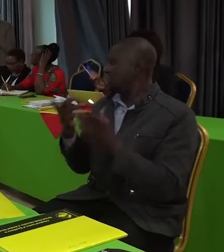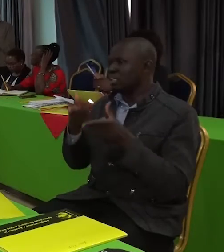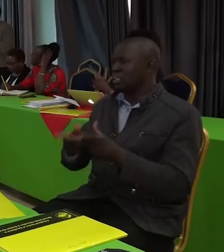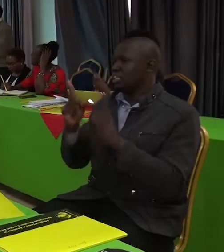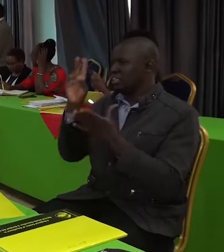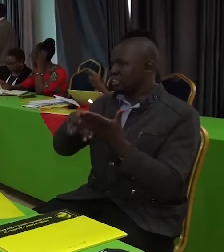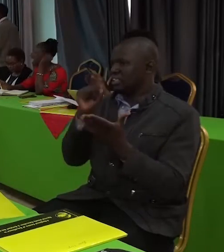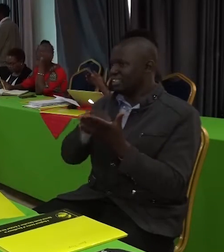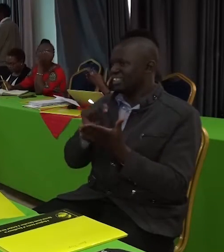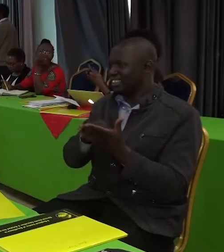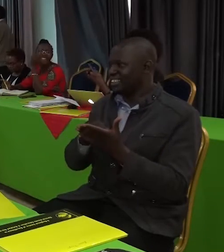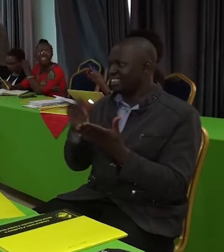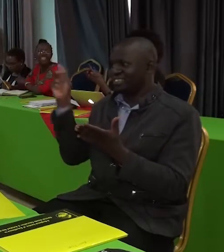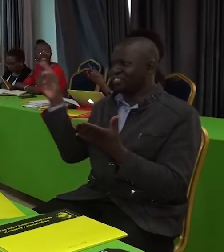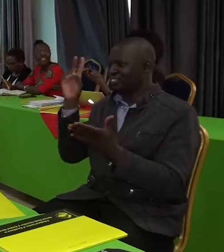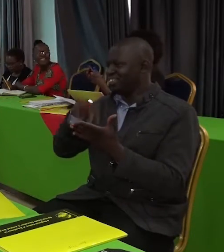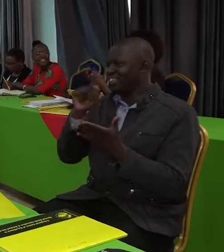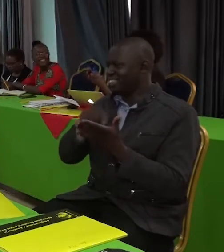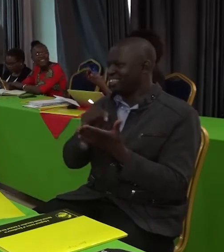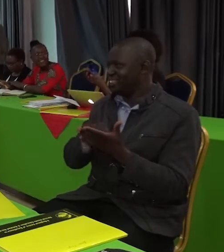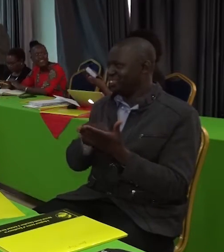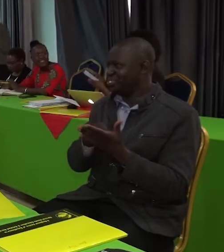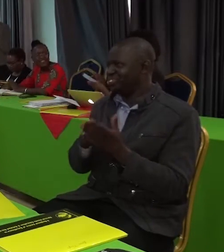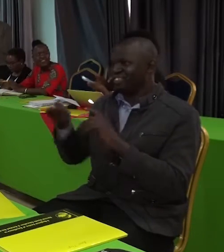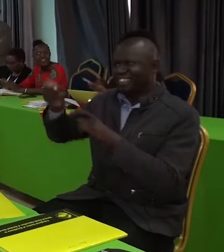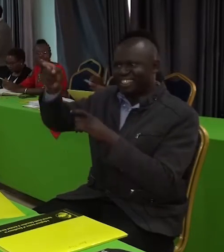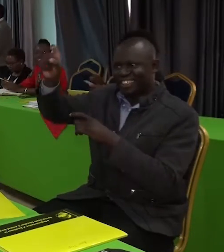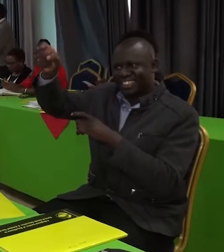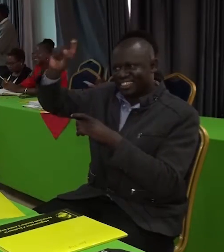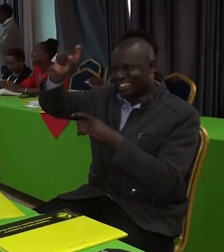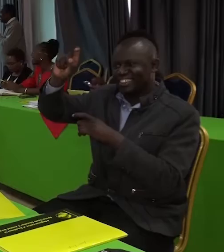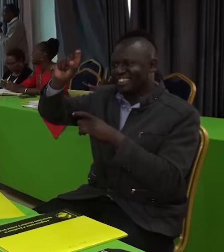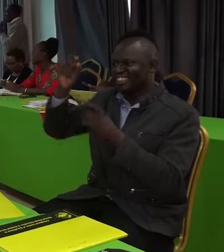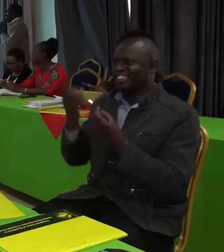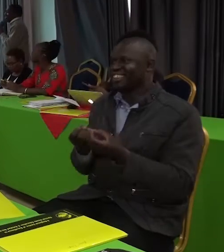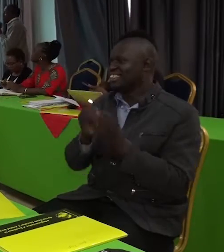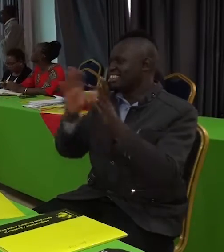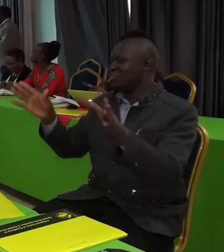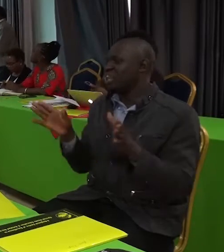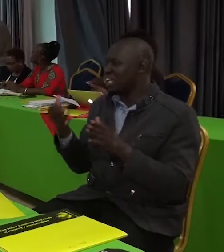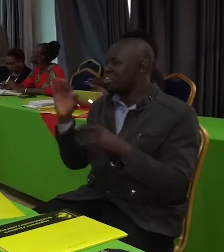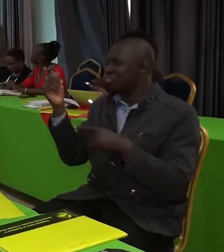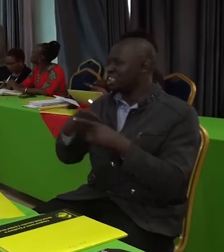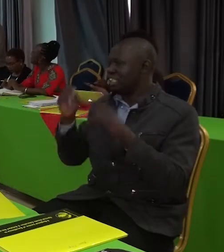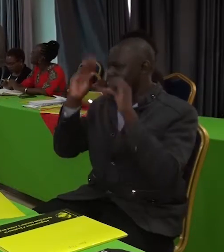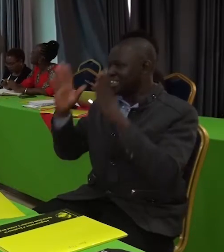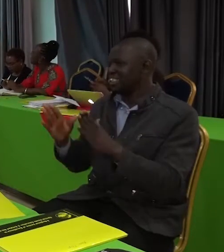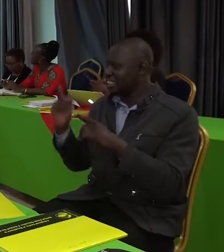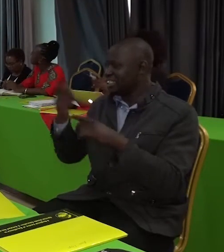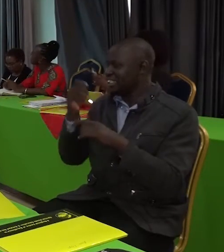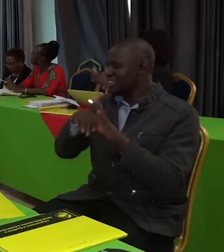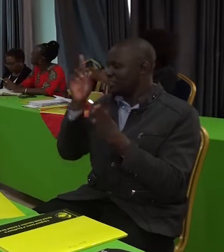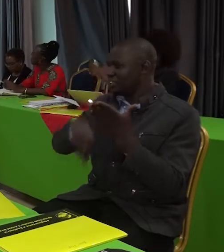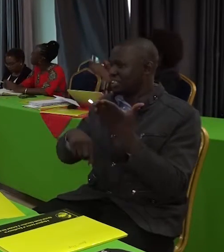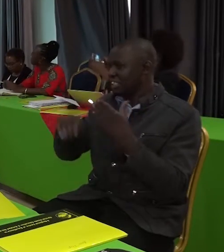this. Increase the supply of qualified teachers trained in inclusive education